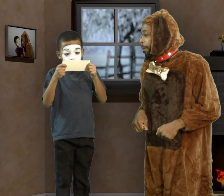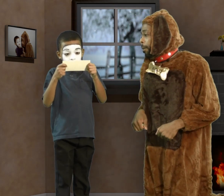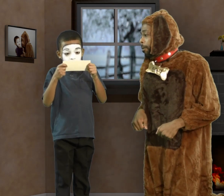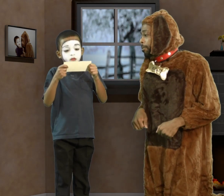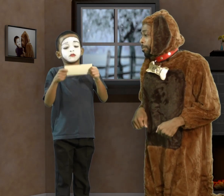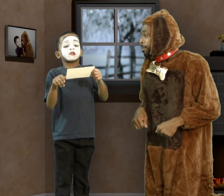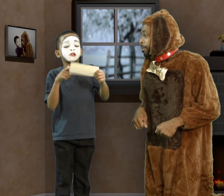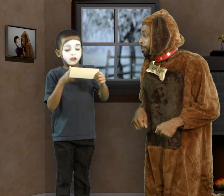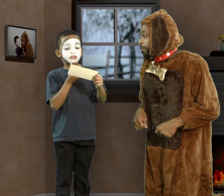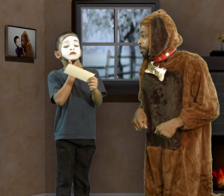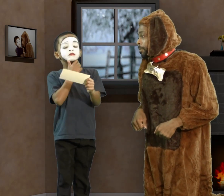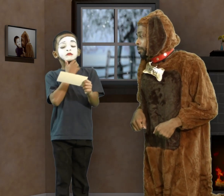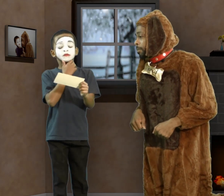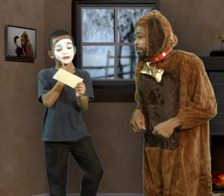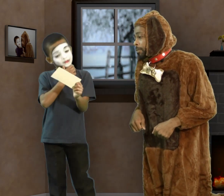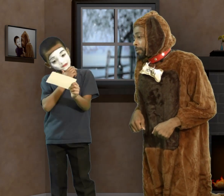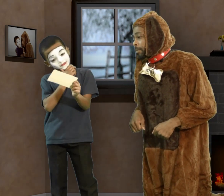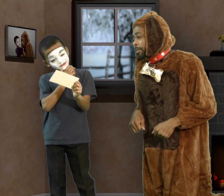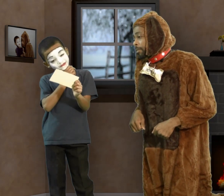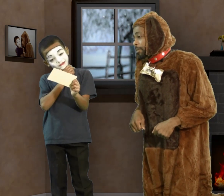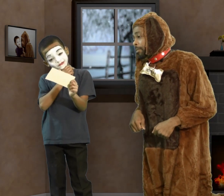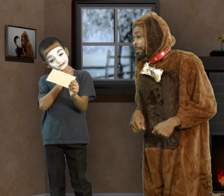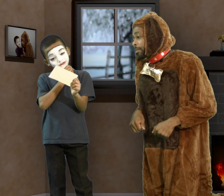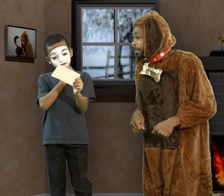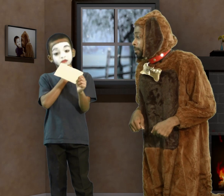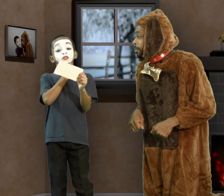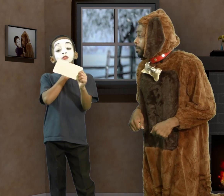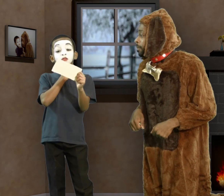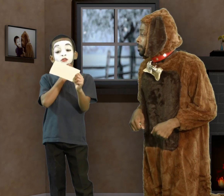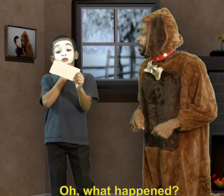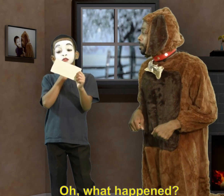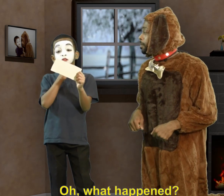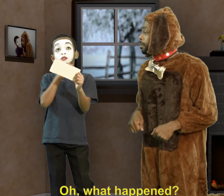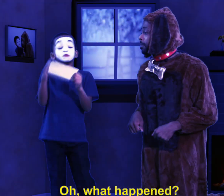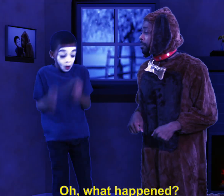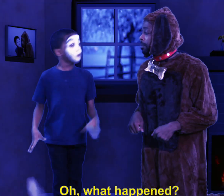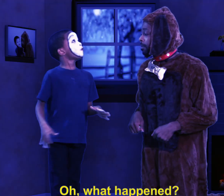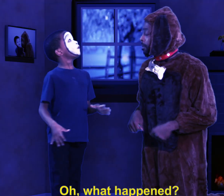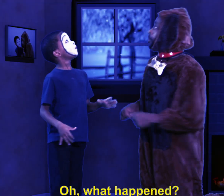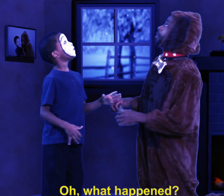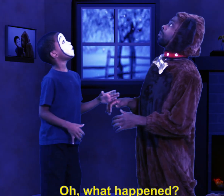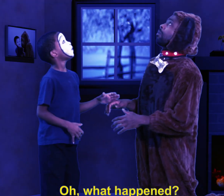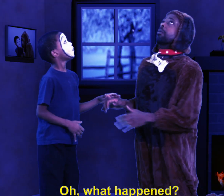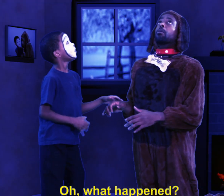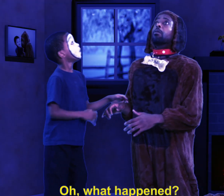cold. What can we do? Oh, what happened?